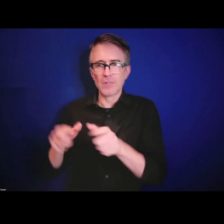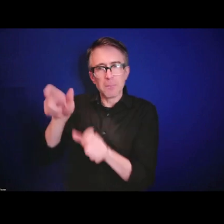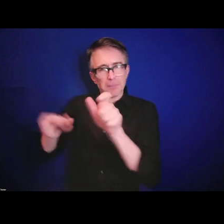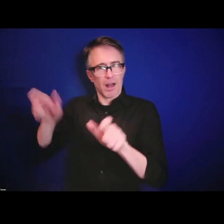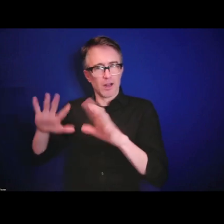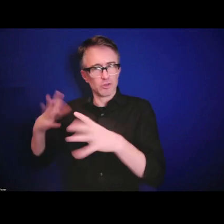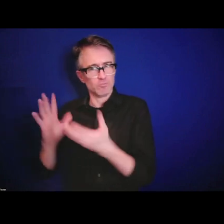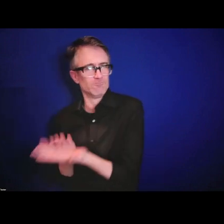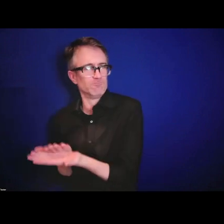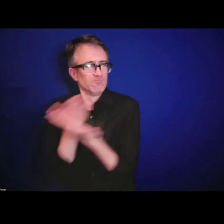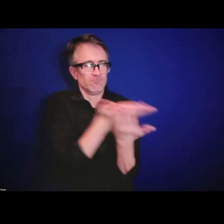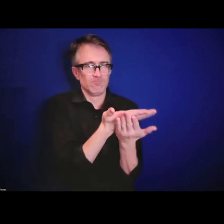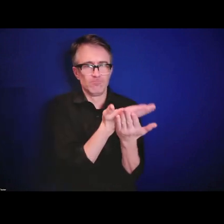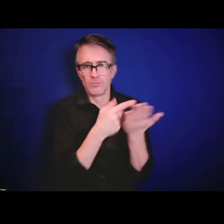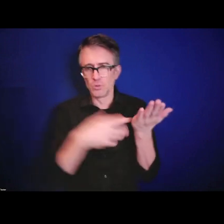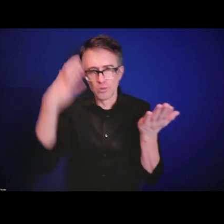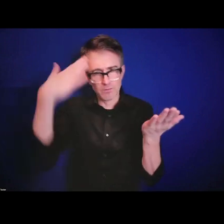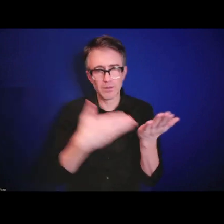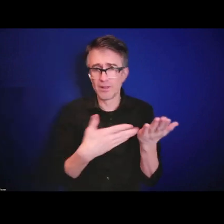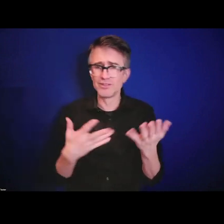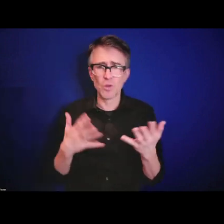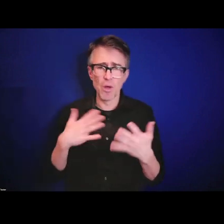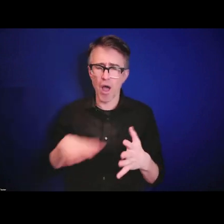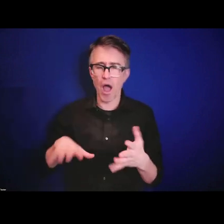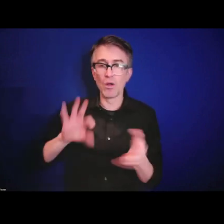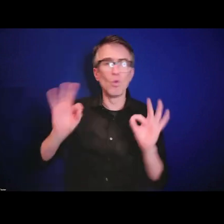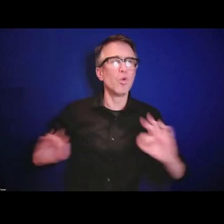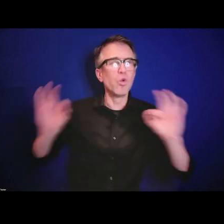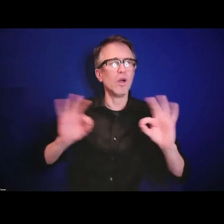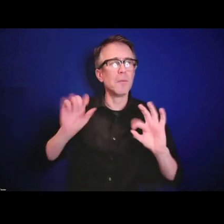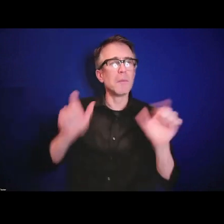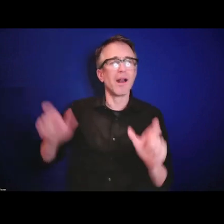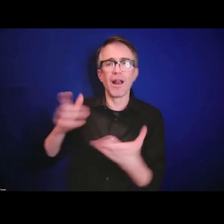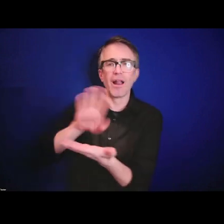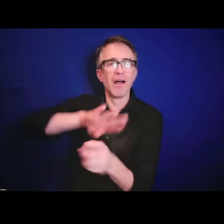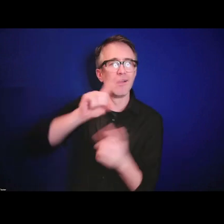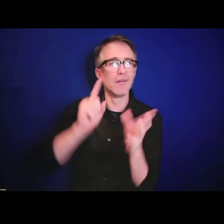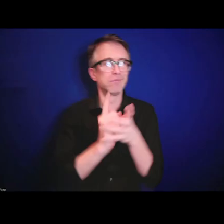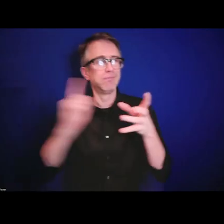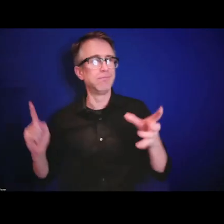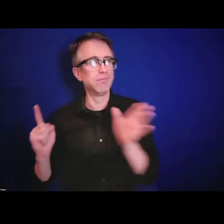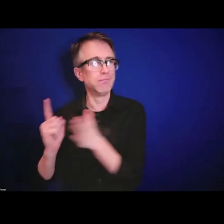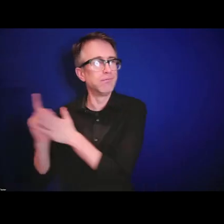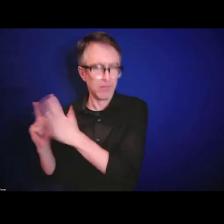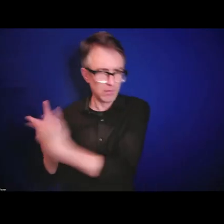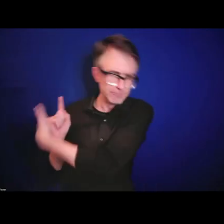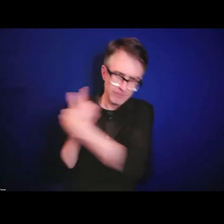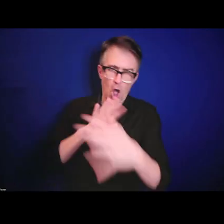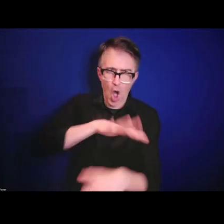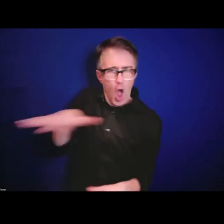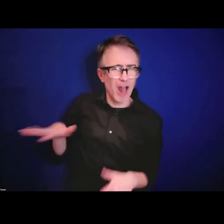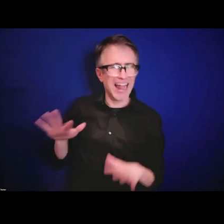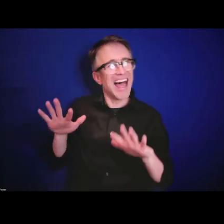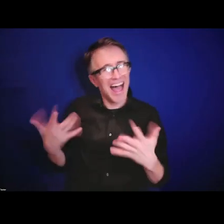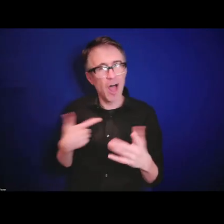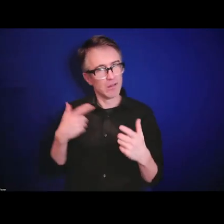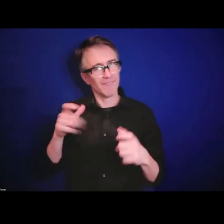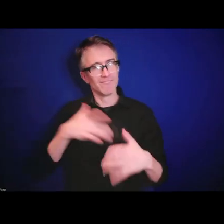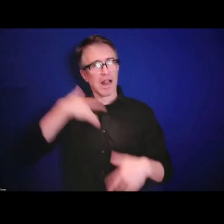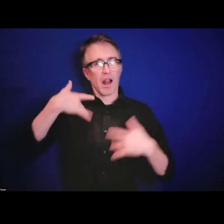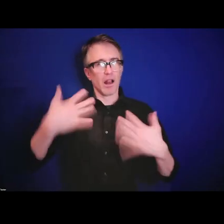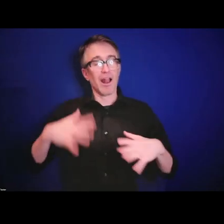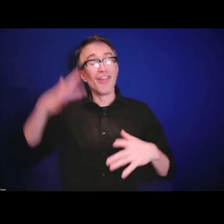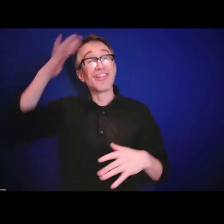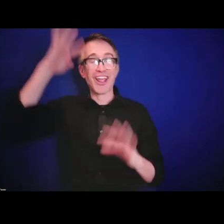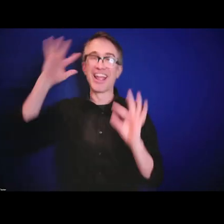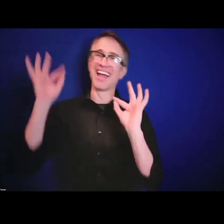how can we make use of what we've been doing so far so that we can build awareness and build